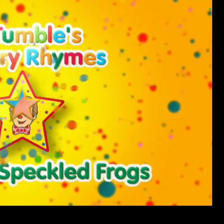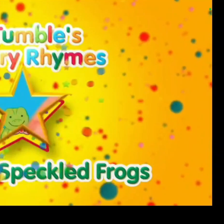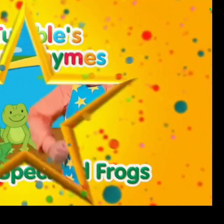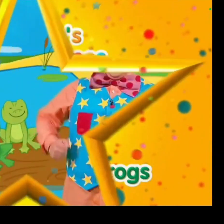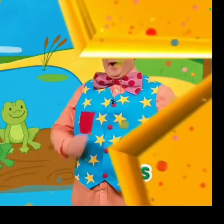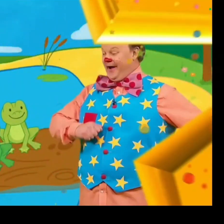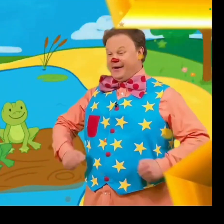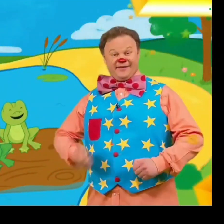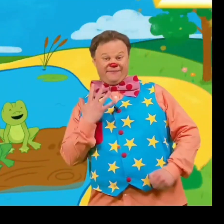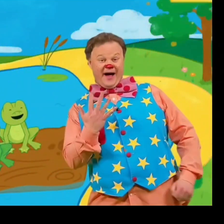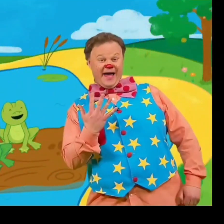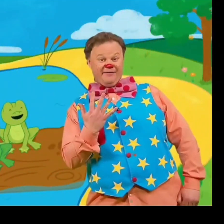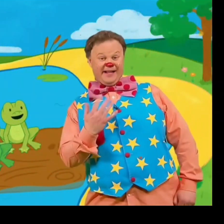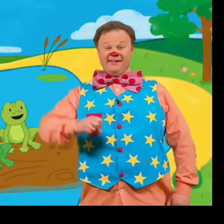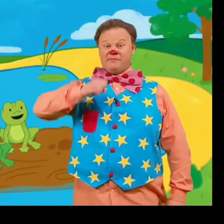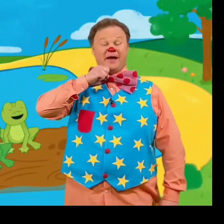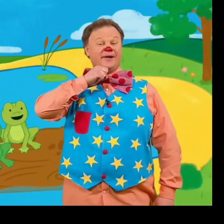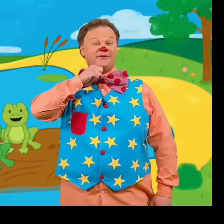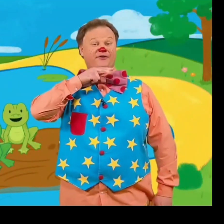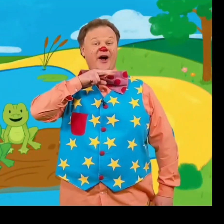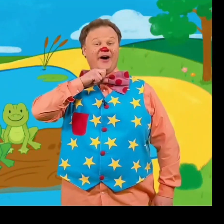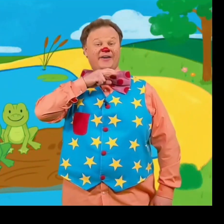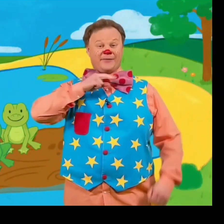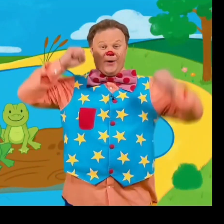join in? Oh, it's five little speckled frogs!